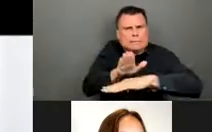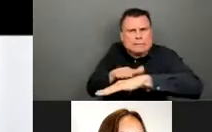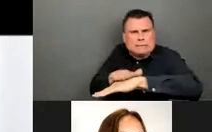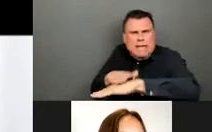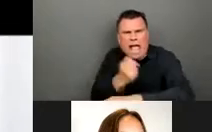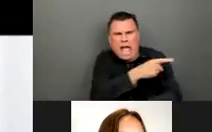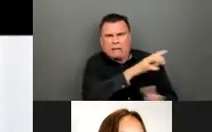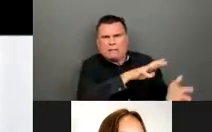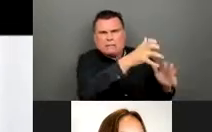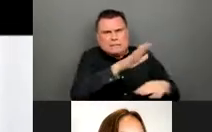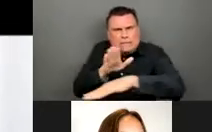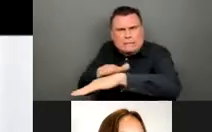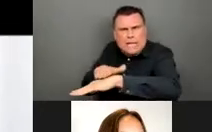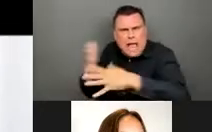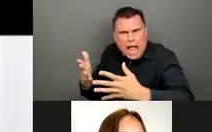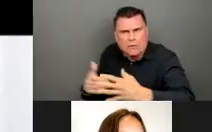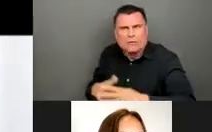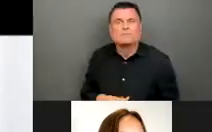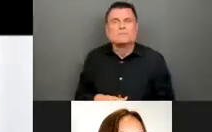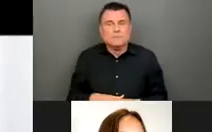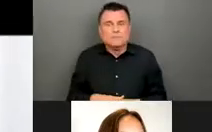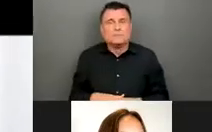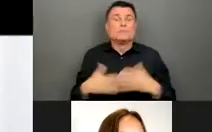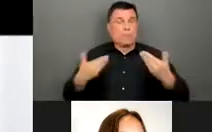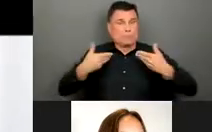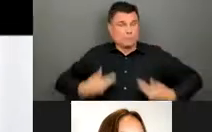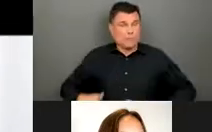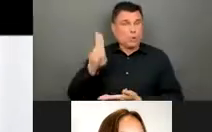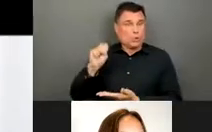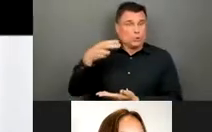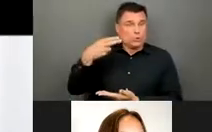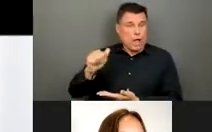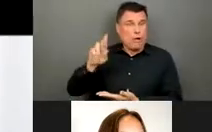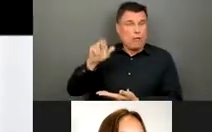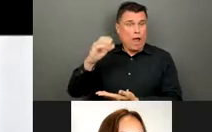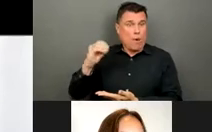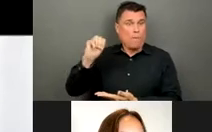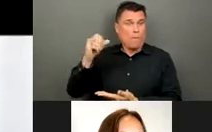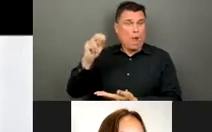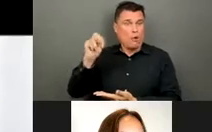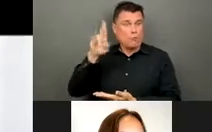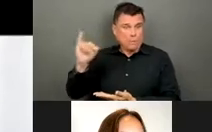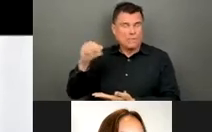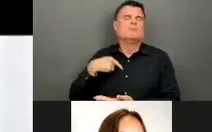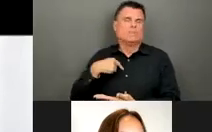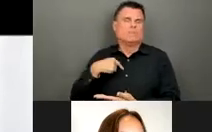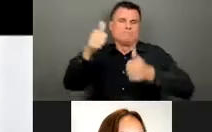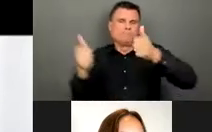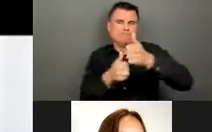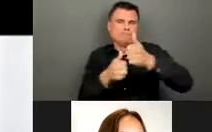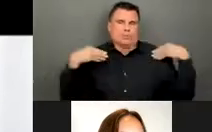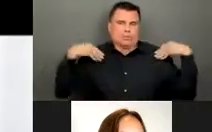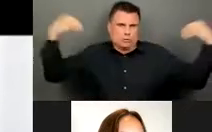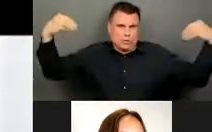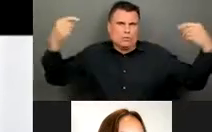Under Secretary General and Associate Administrator of the UNDP. It's now widely acknowledged that persons with disabilities, who